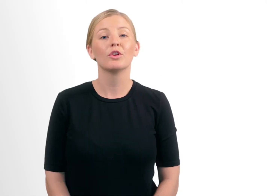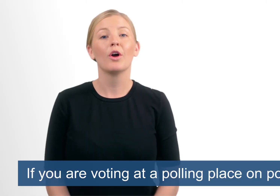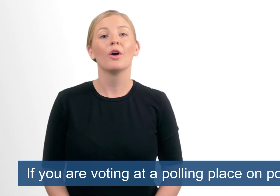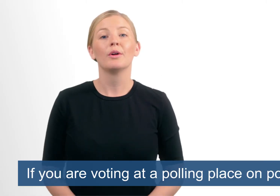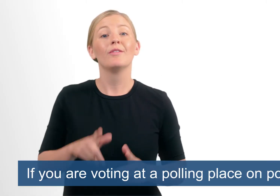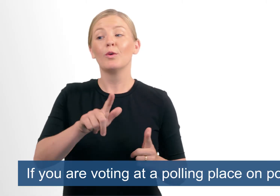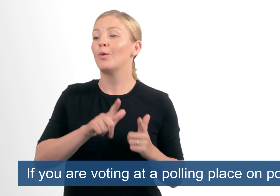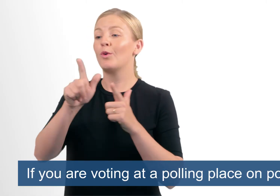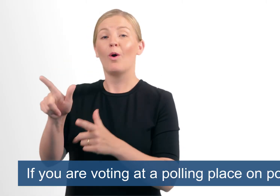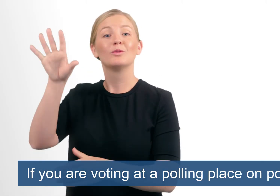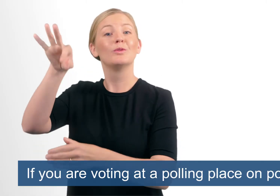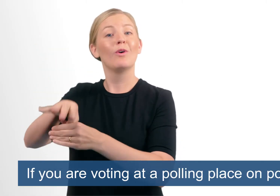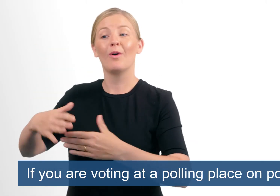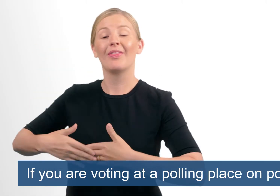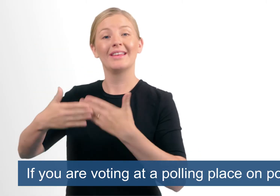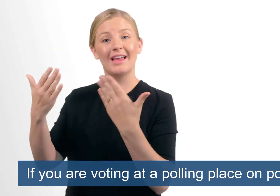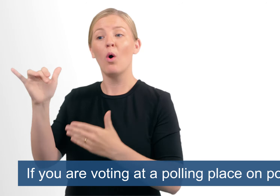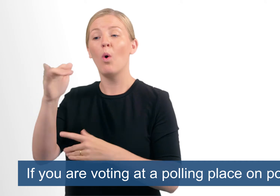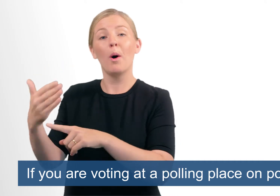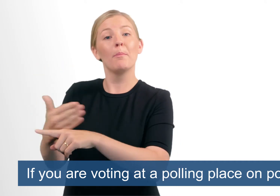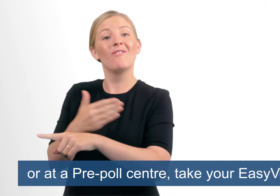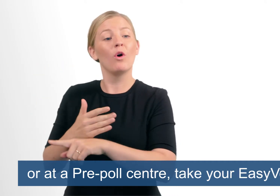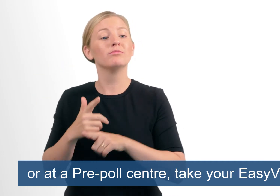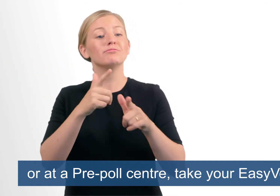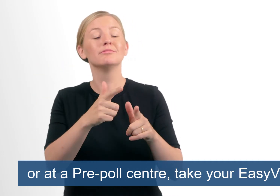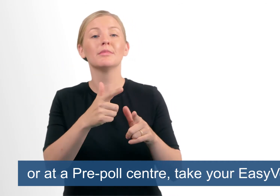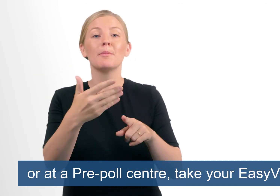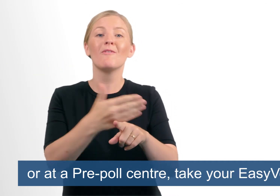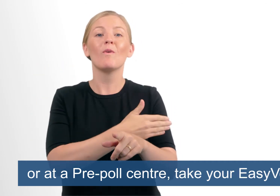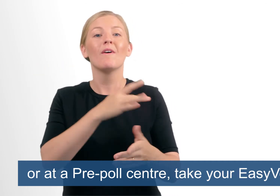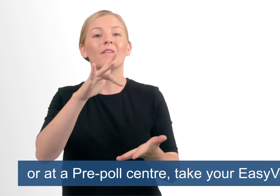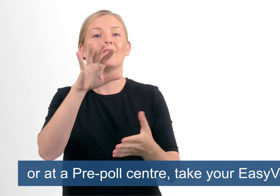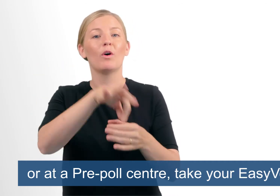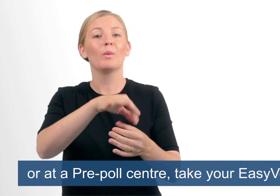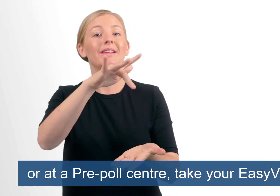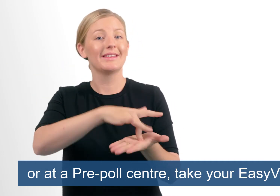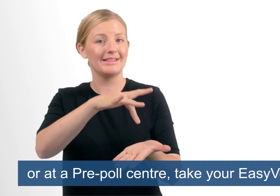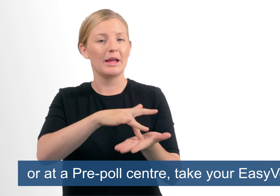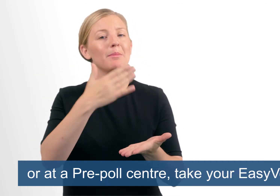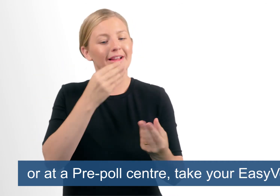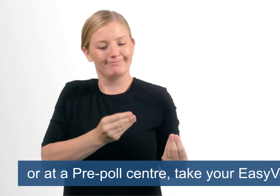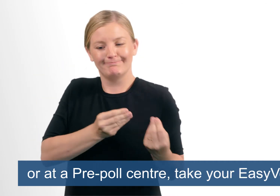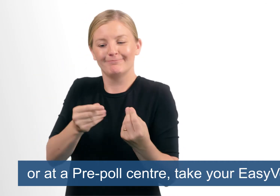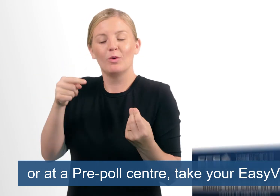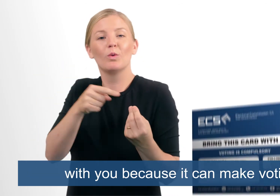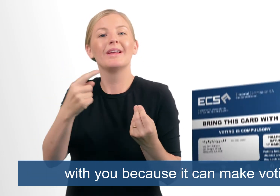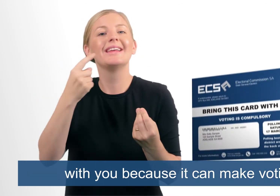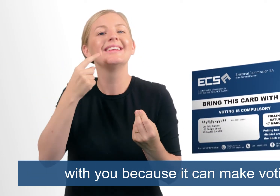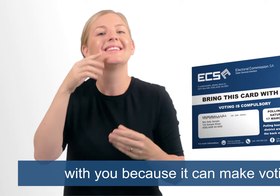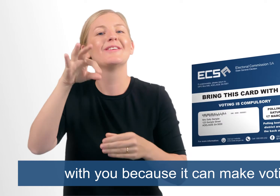If you are voting at a polling place on polling day or at a pre-poll centre, take your Easy Vote card with you because